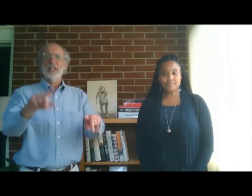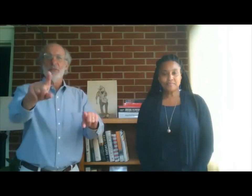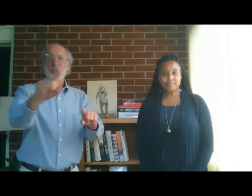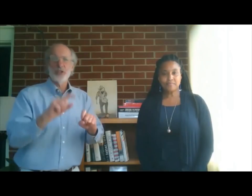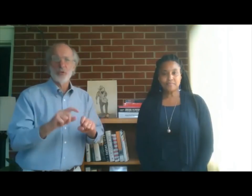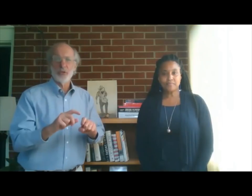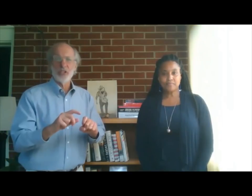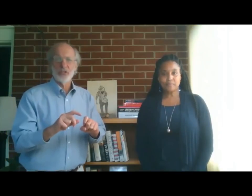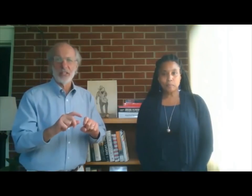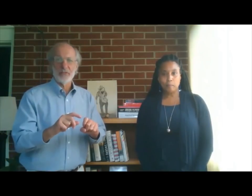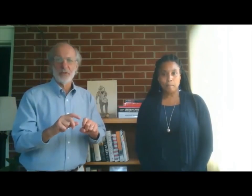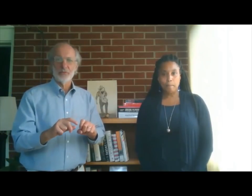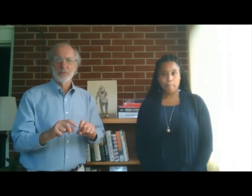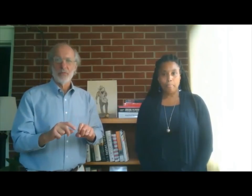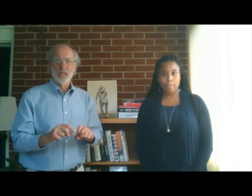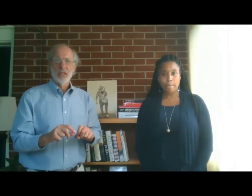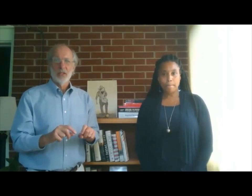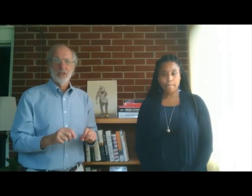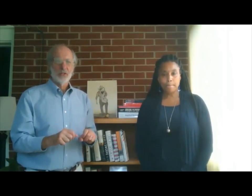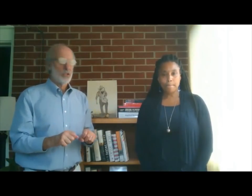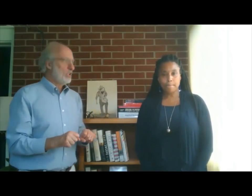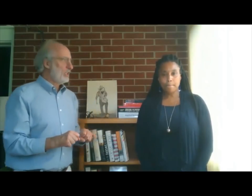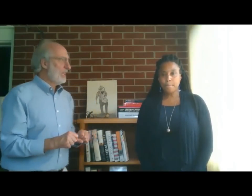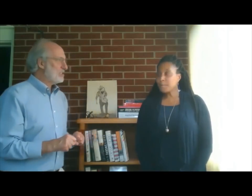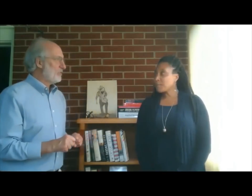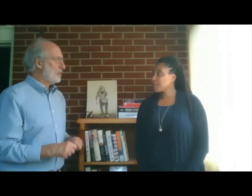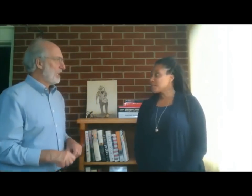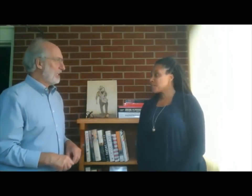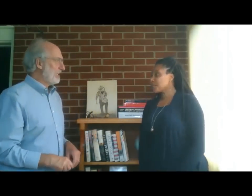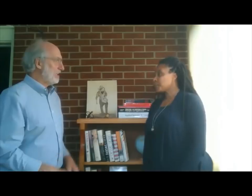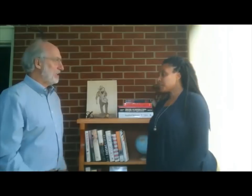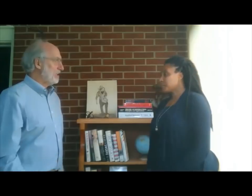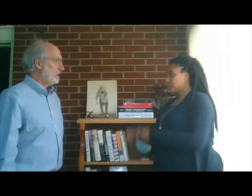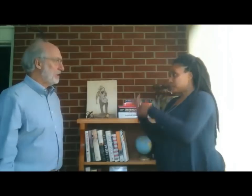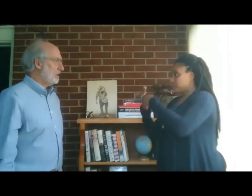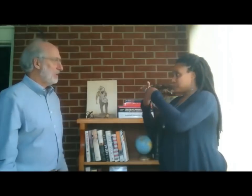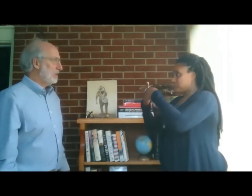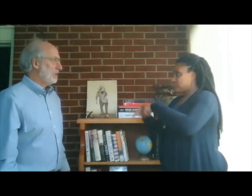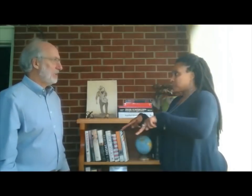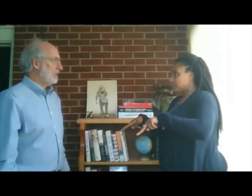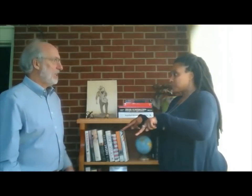Egg. Let me show you what we use that for. Tanya, ask for an egg.